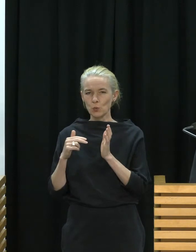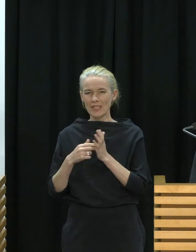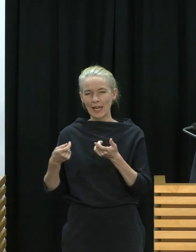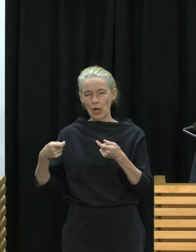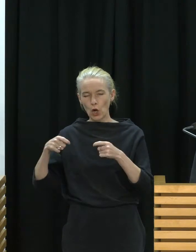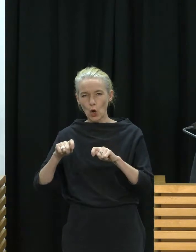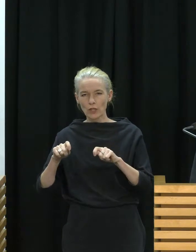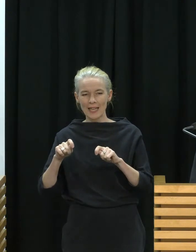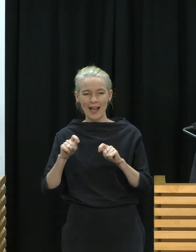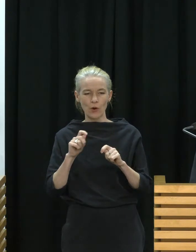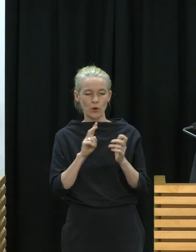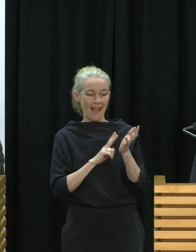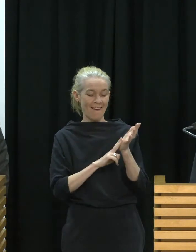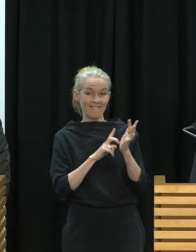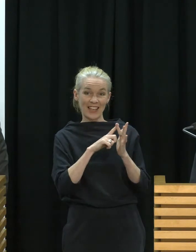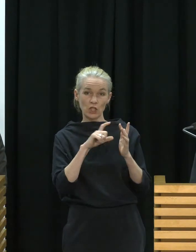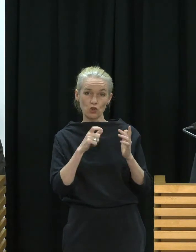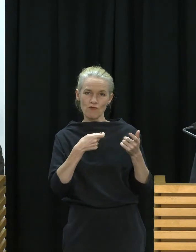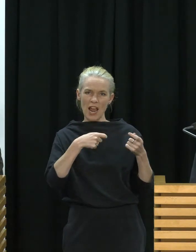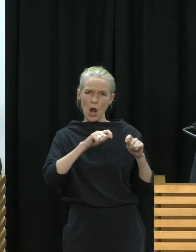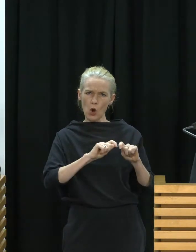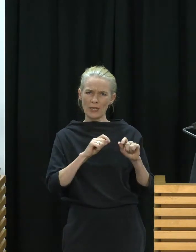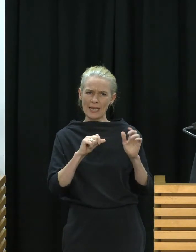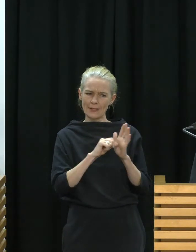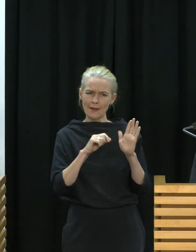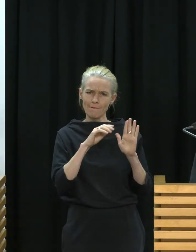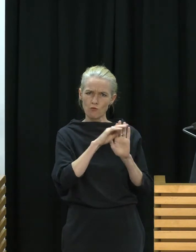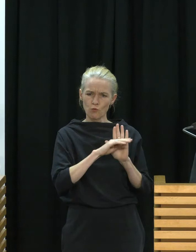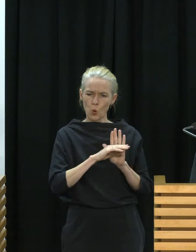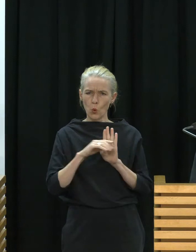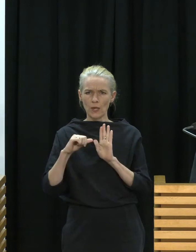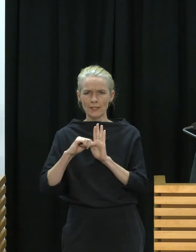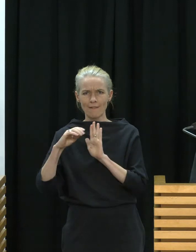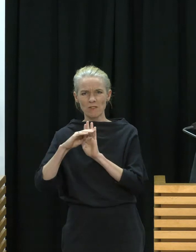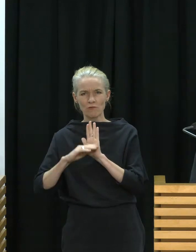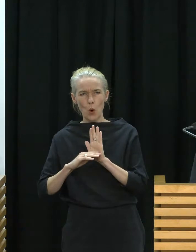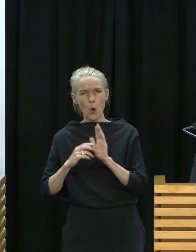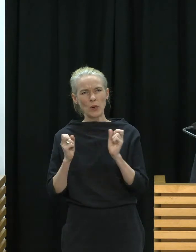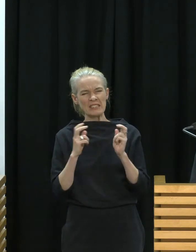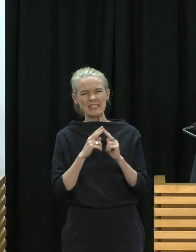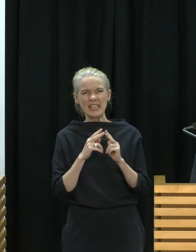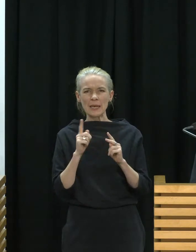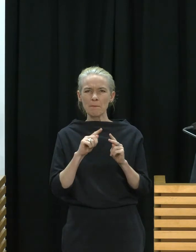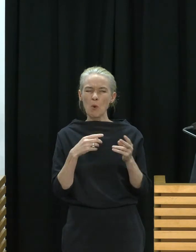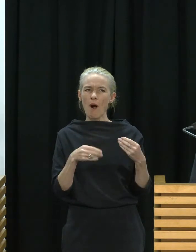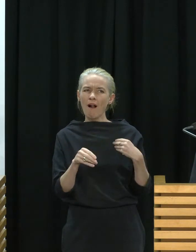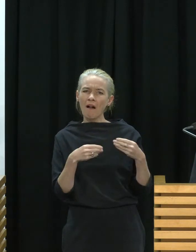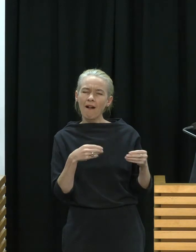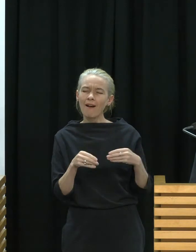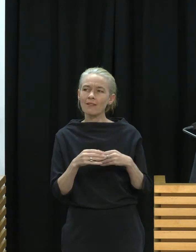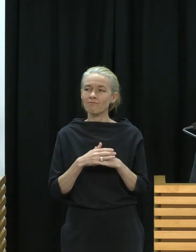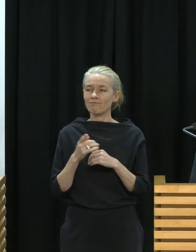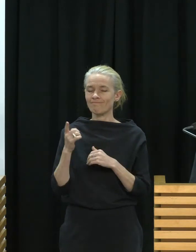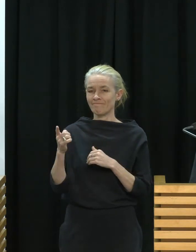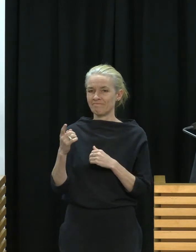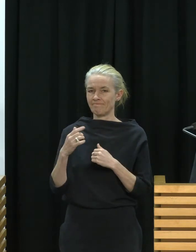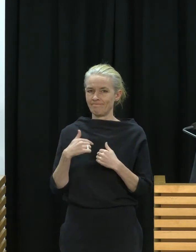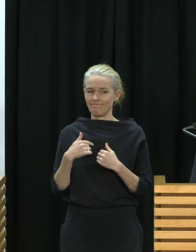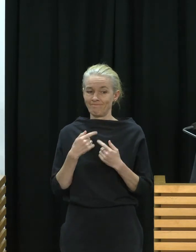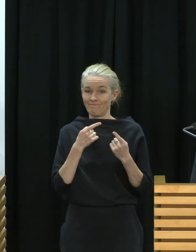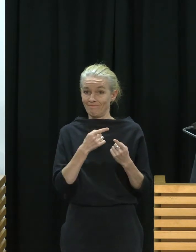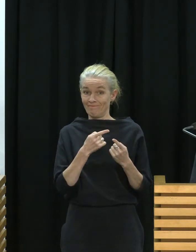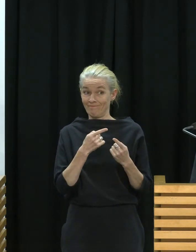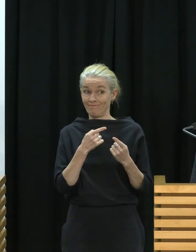So are you currently looking at their lockdown and thinking, is that as strong as, as MIQ? Look, I understand that it's only just been announced and I haven't